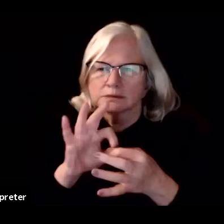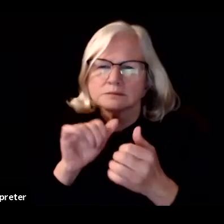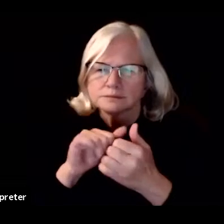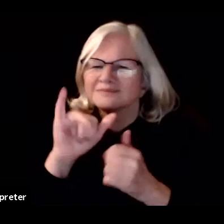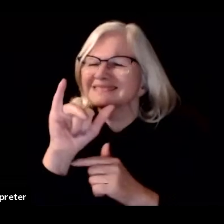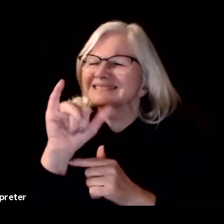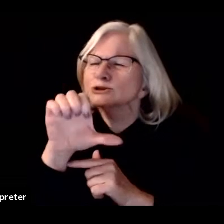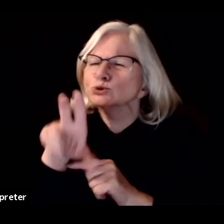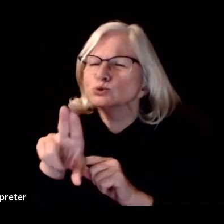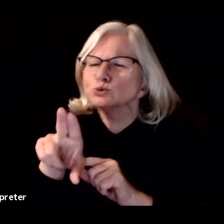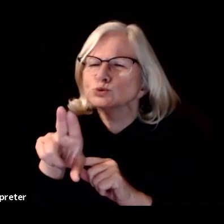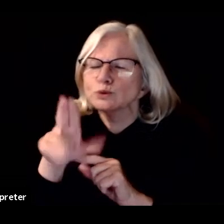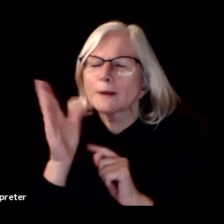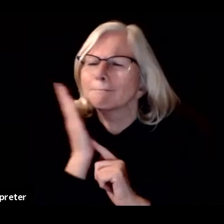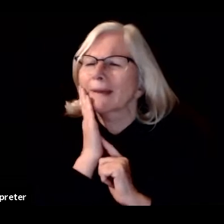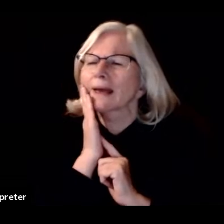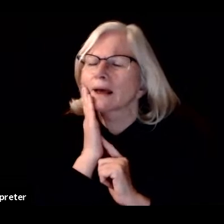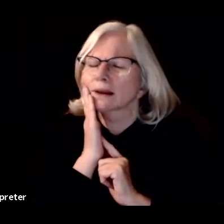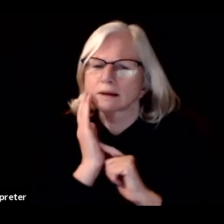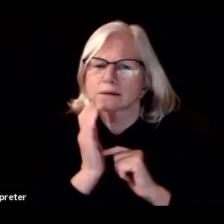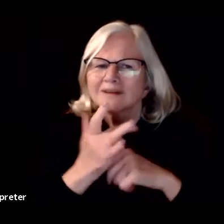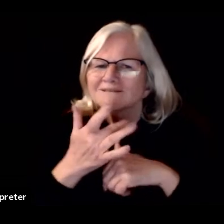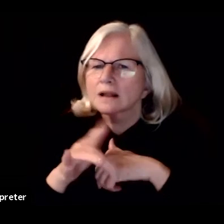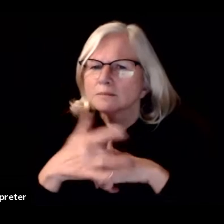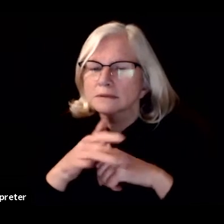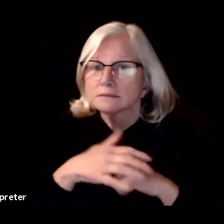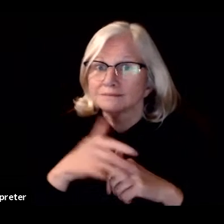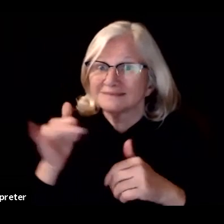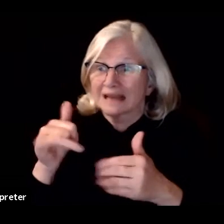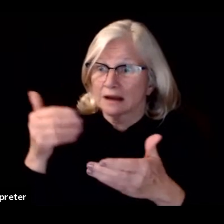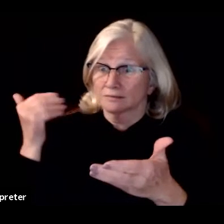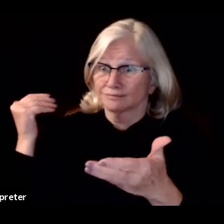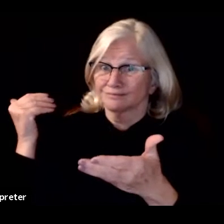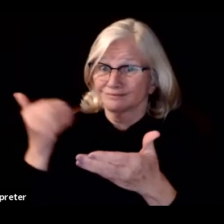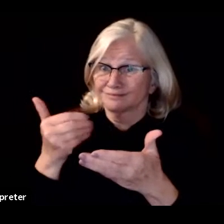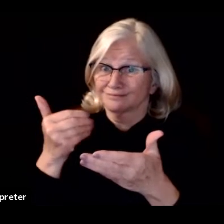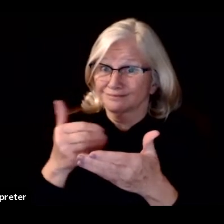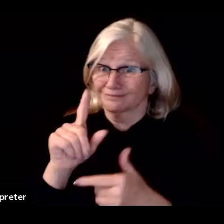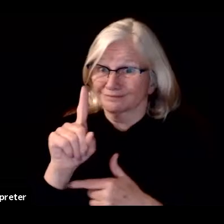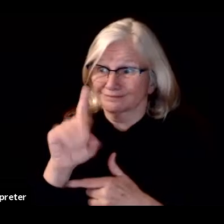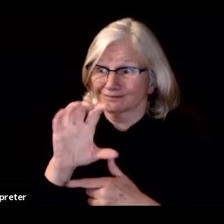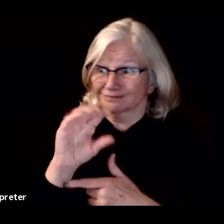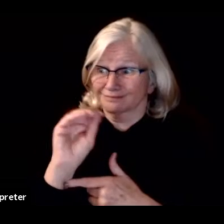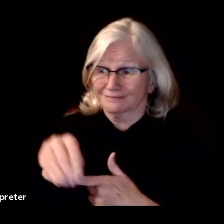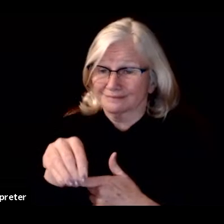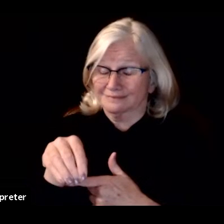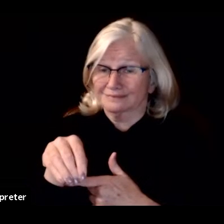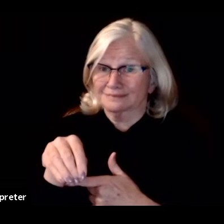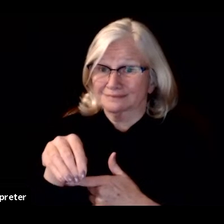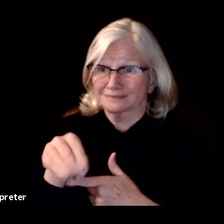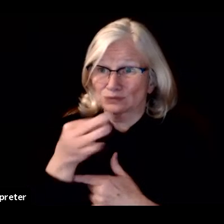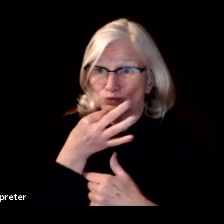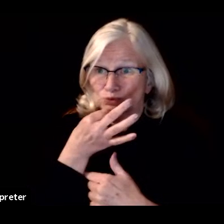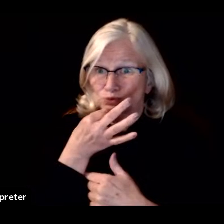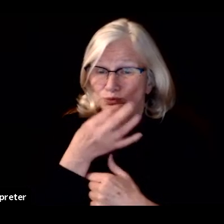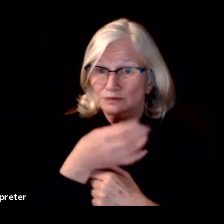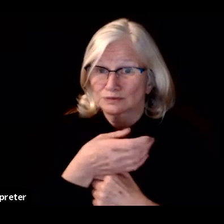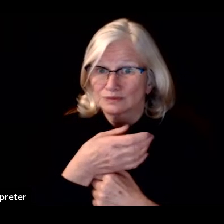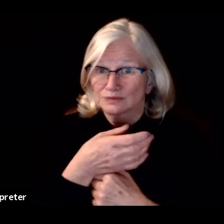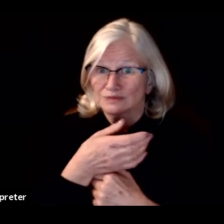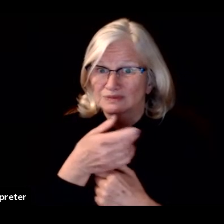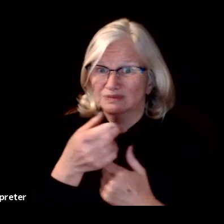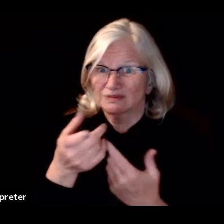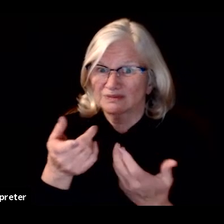close to 100%. Can you talk about what that dire situation looks like in Minnesota? I mean, what